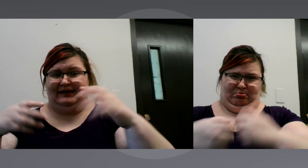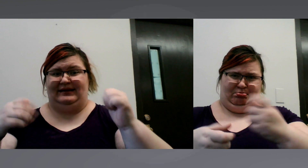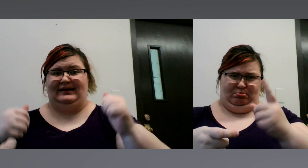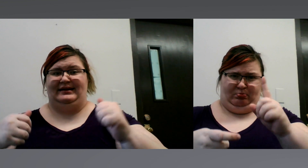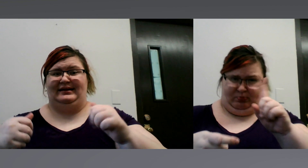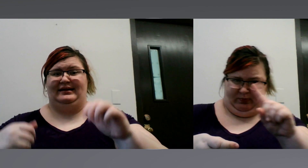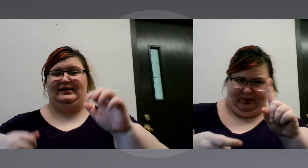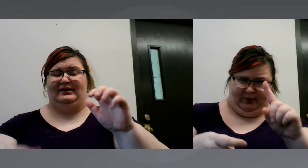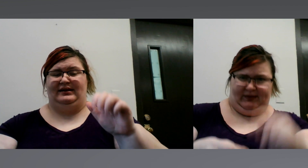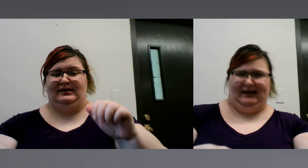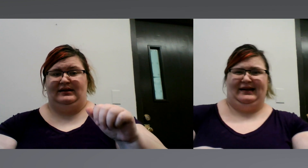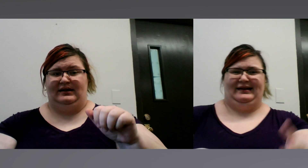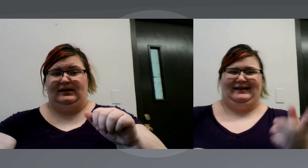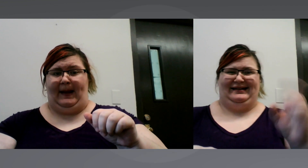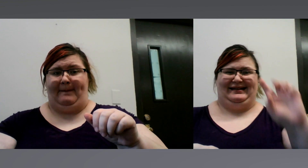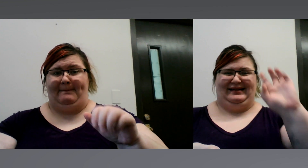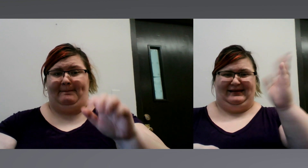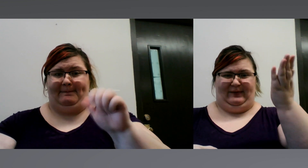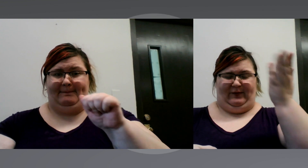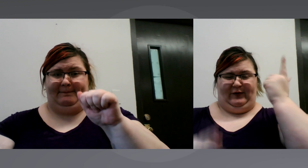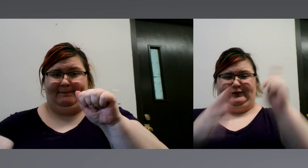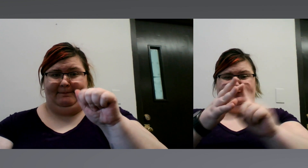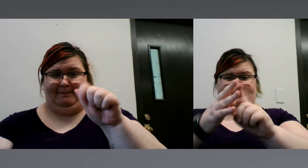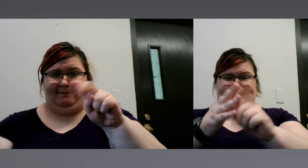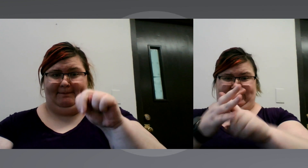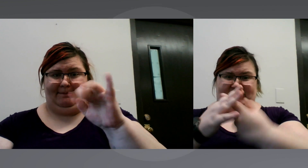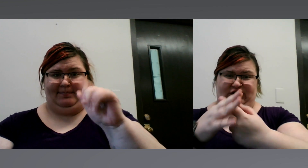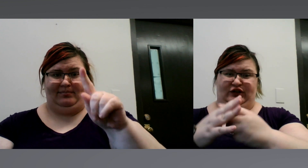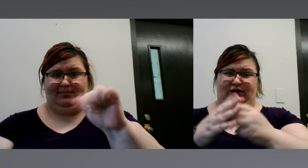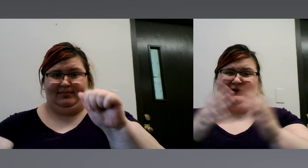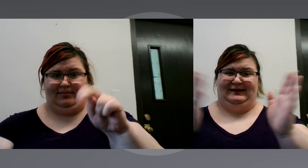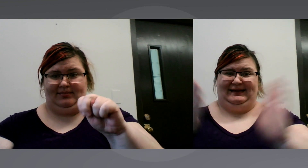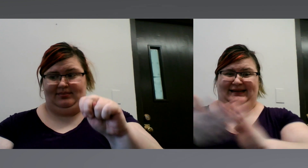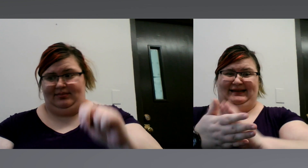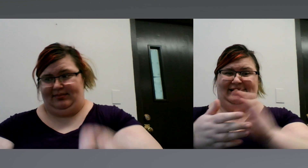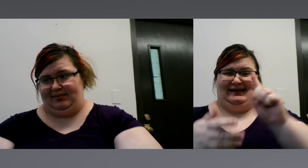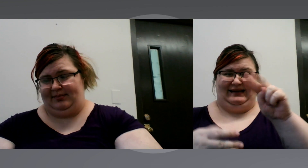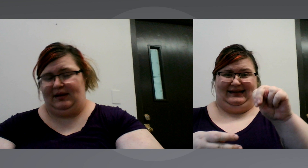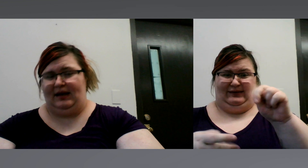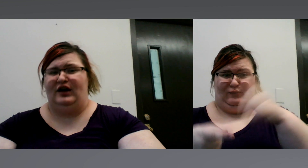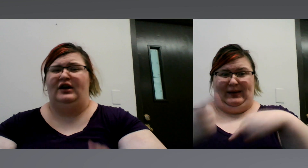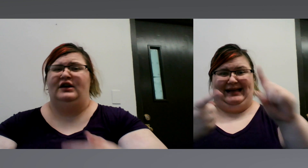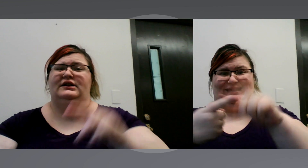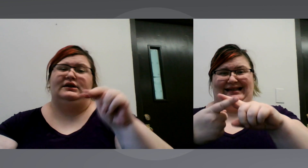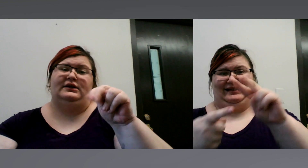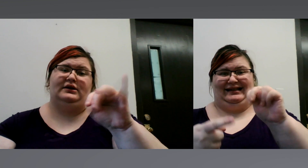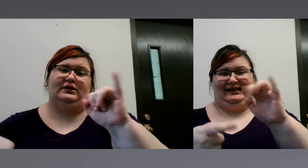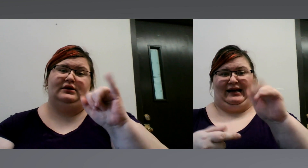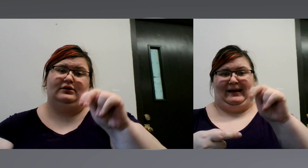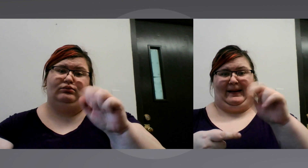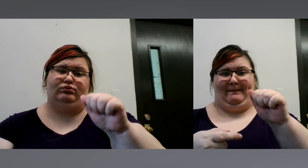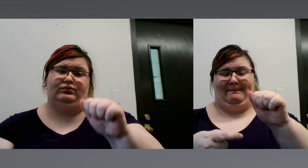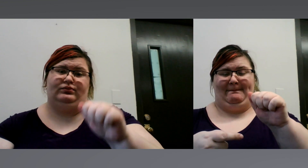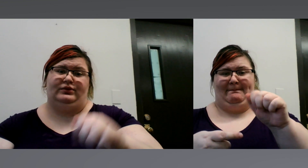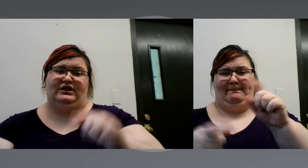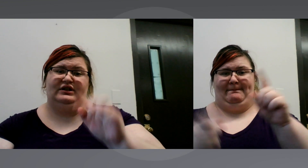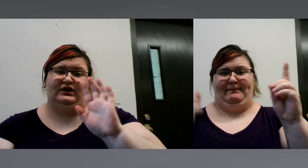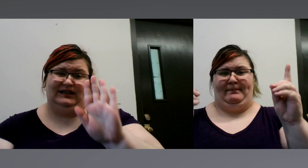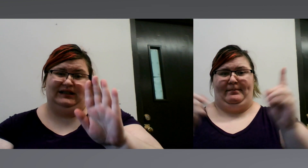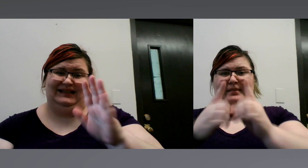our senses, but not all at once. Our senses, taste,